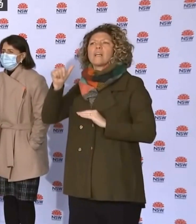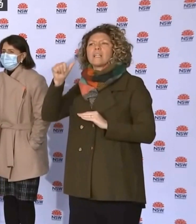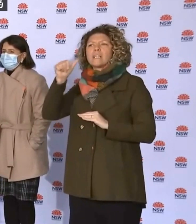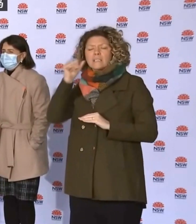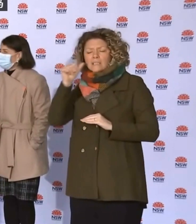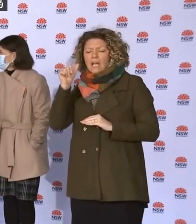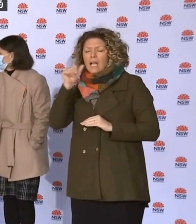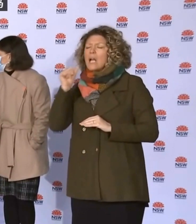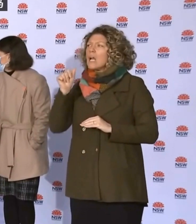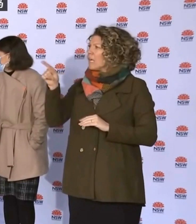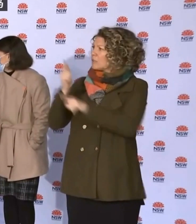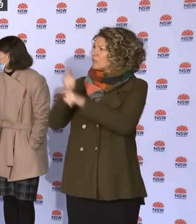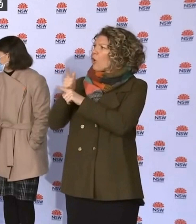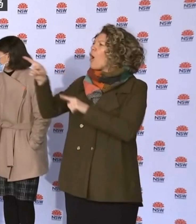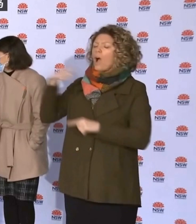you're lucky you weren't